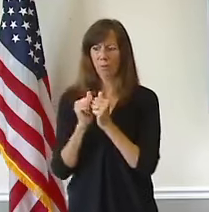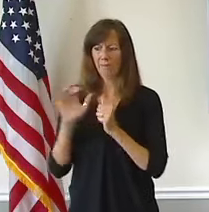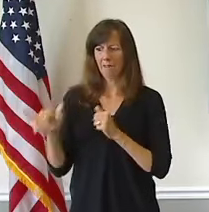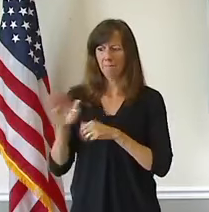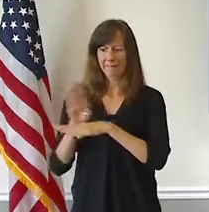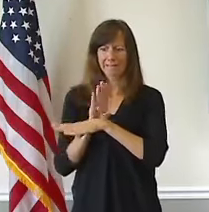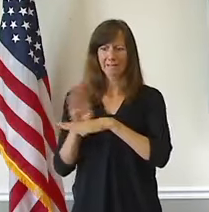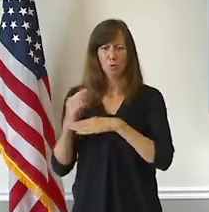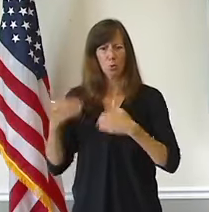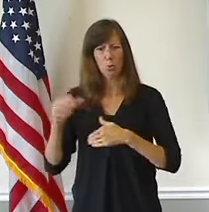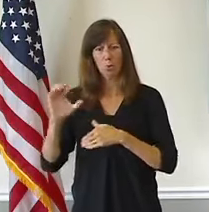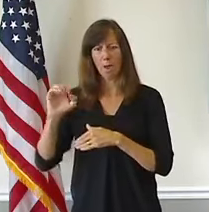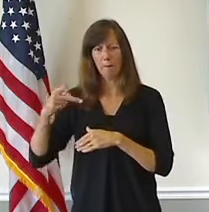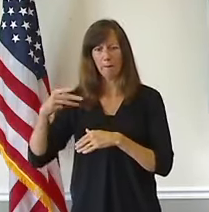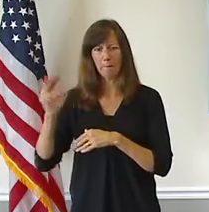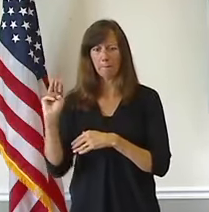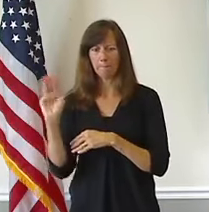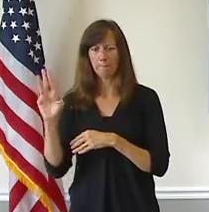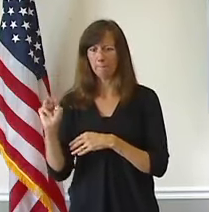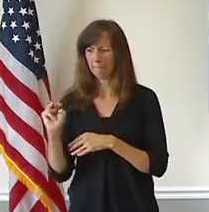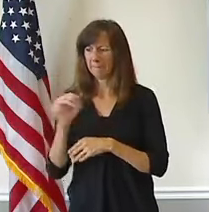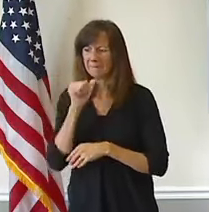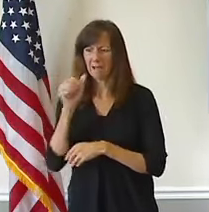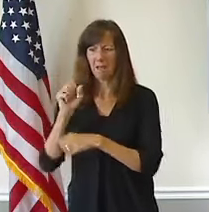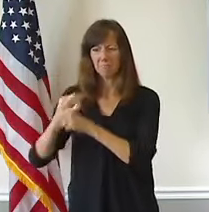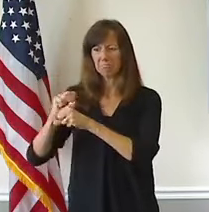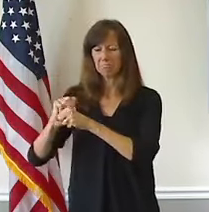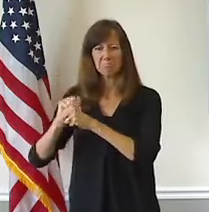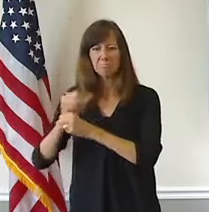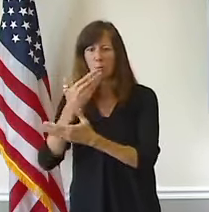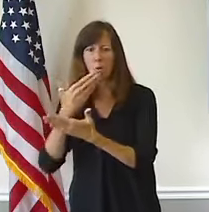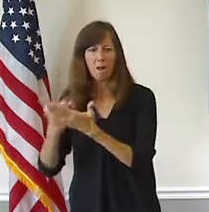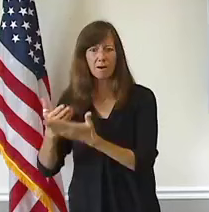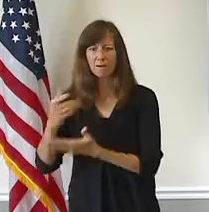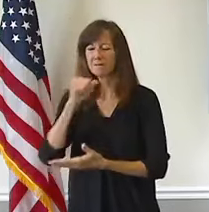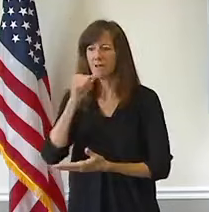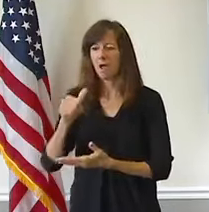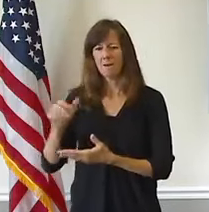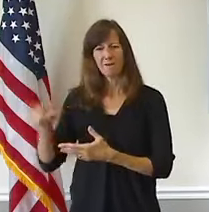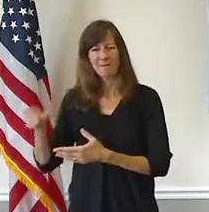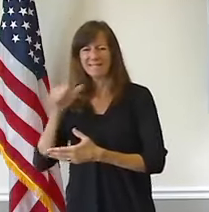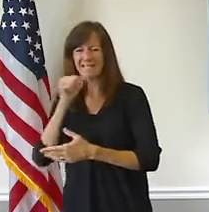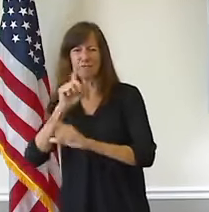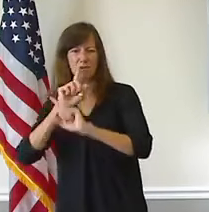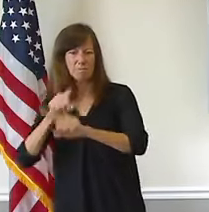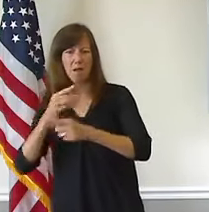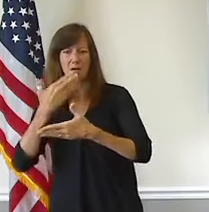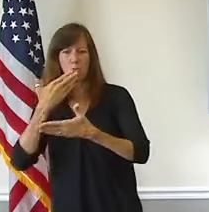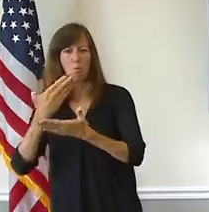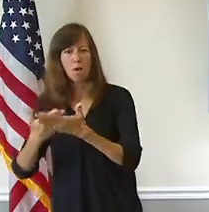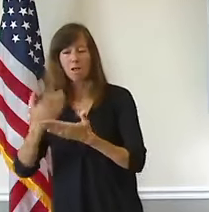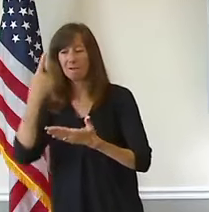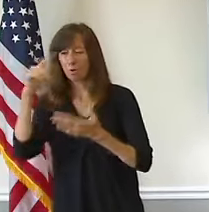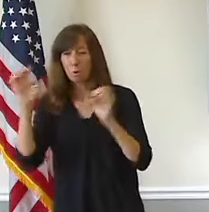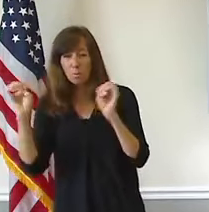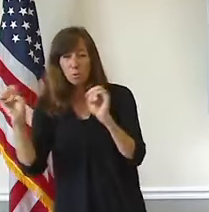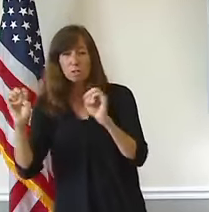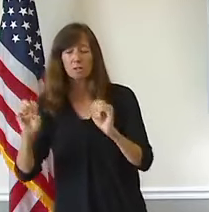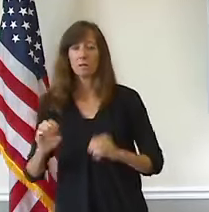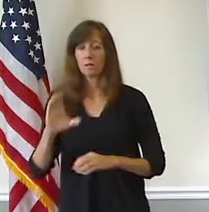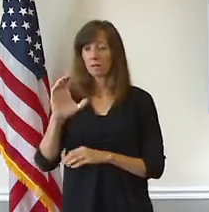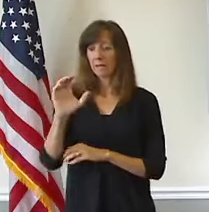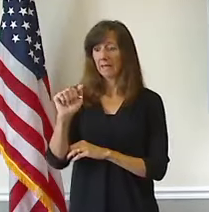candidly. And explain that this is just not the way to respond to an emergency, that cable service in